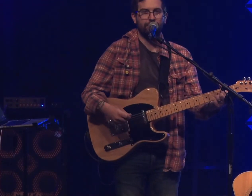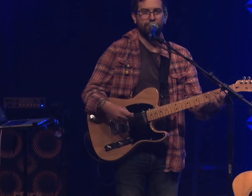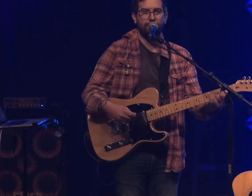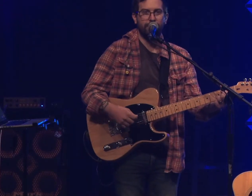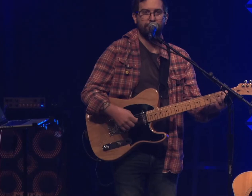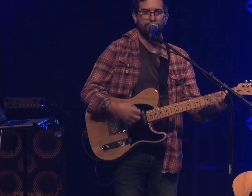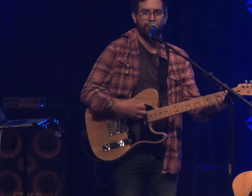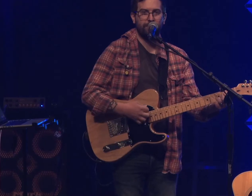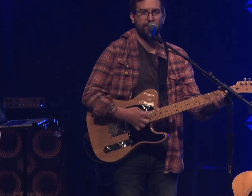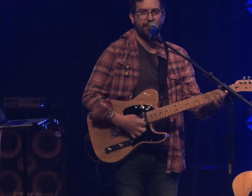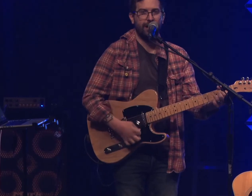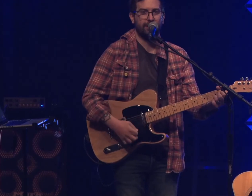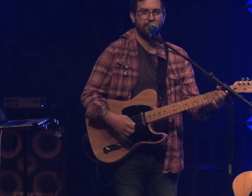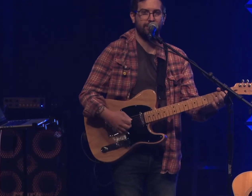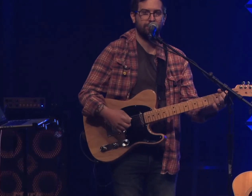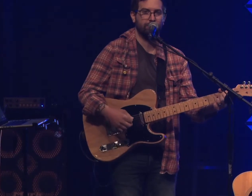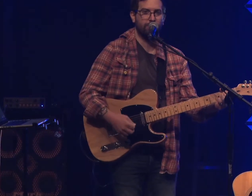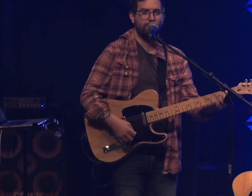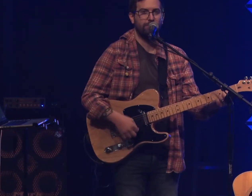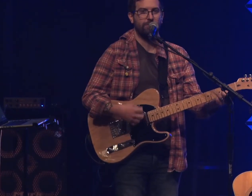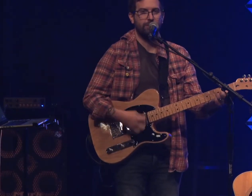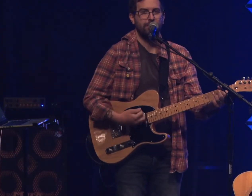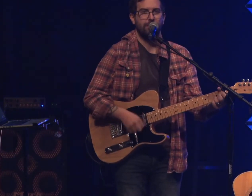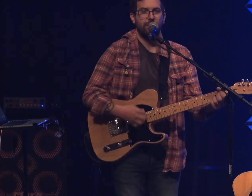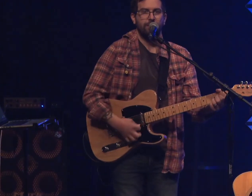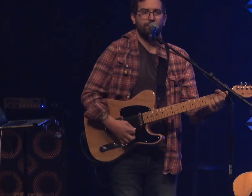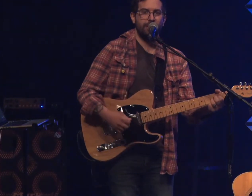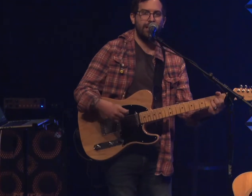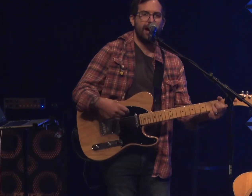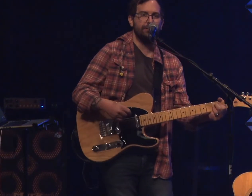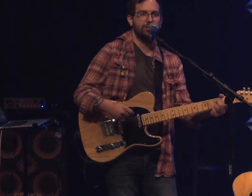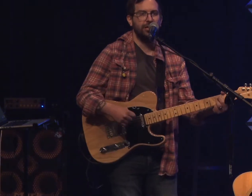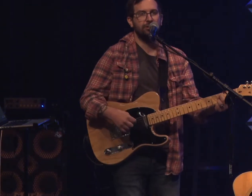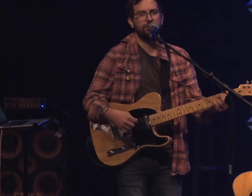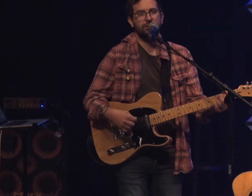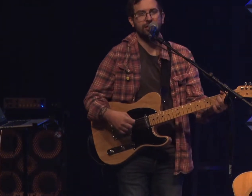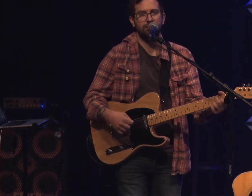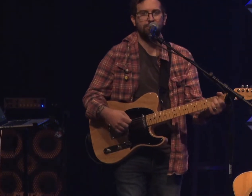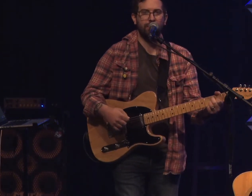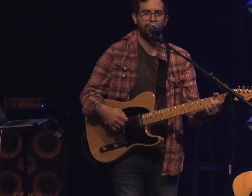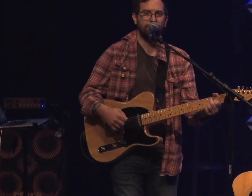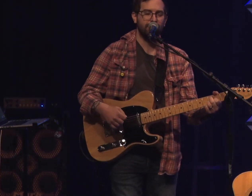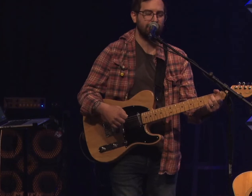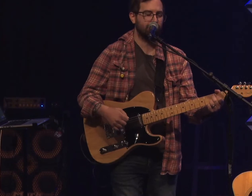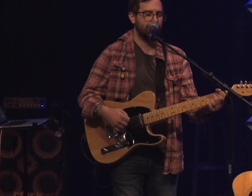fire in the wind, we're burning out of control. We are the children